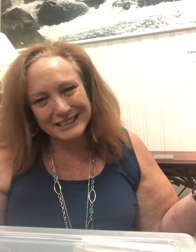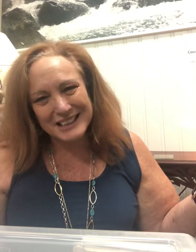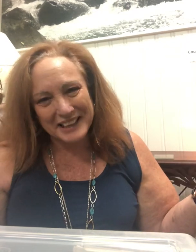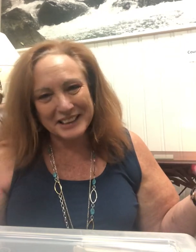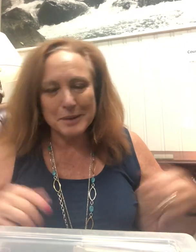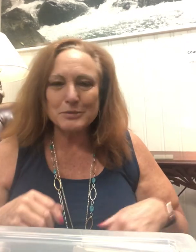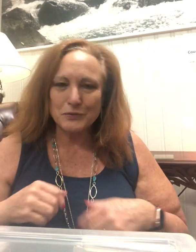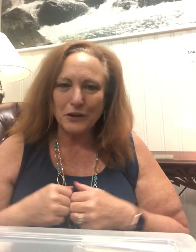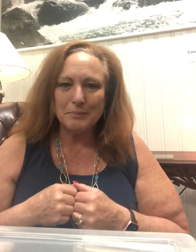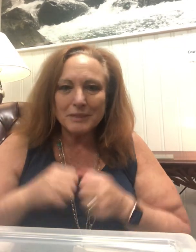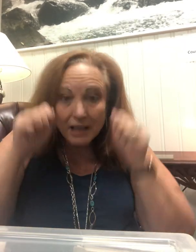sign comes from.